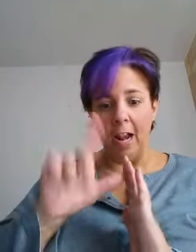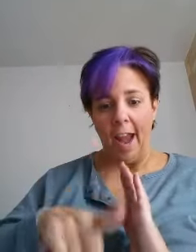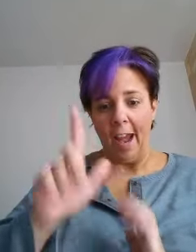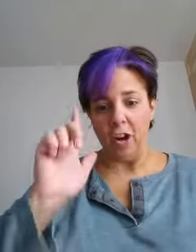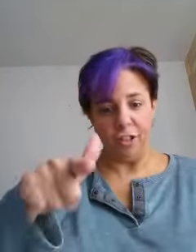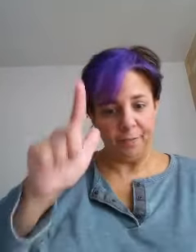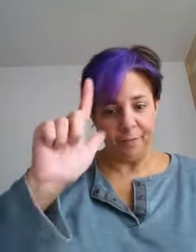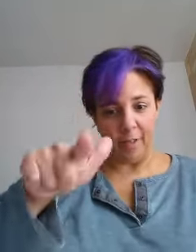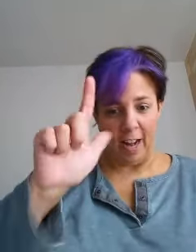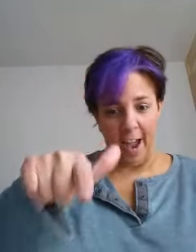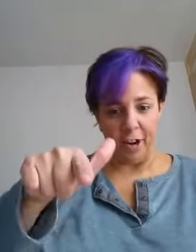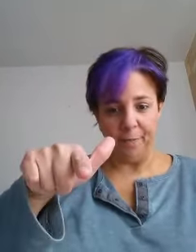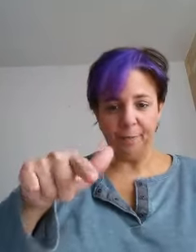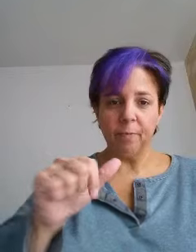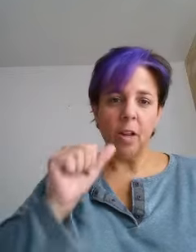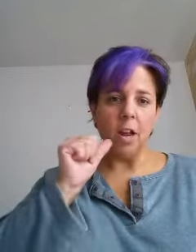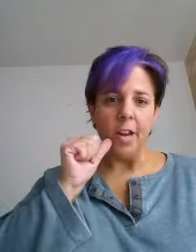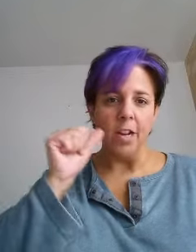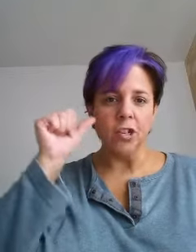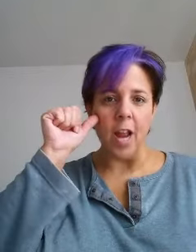Later. Later. Yesterday.